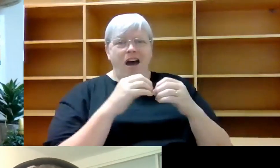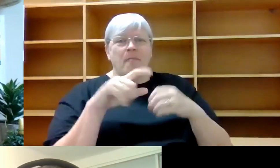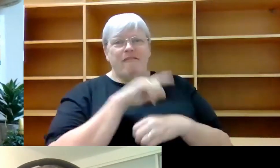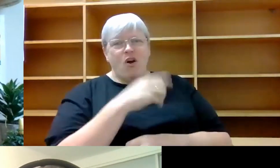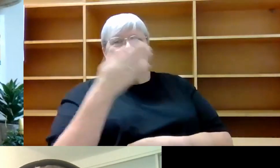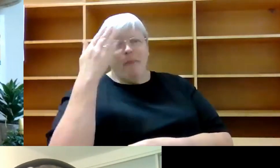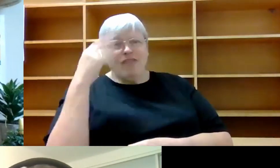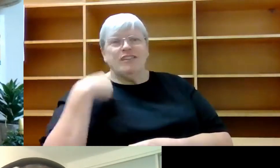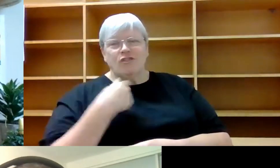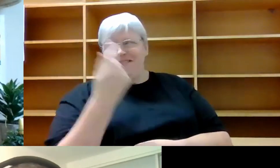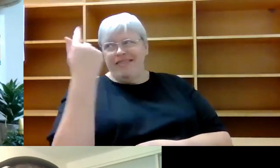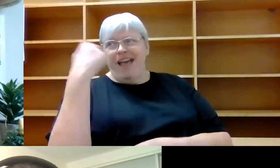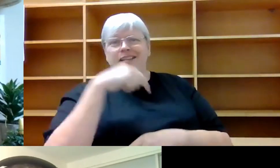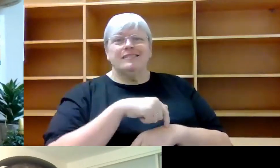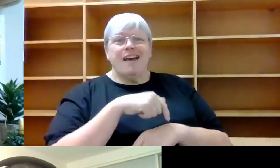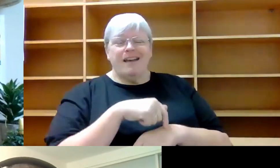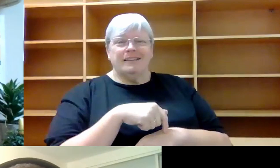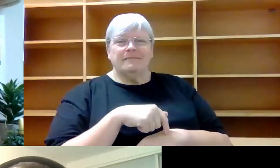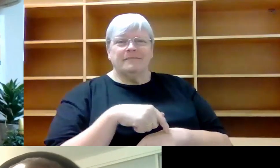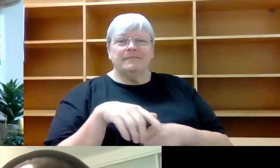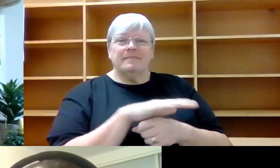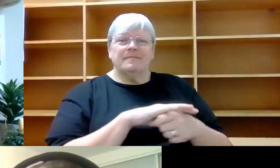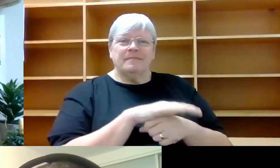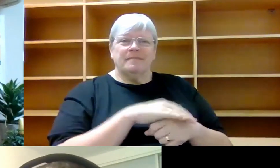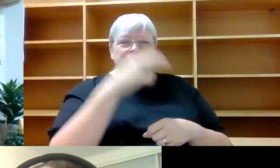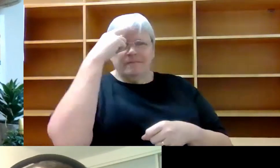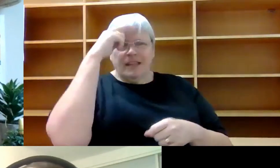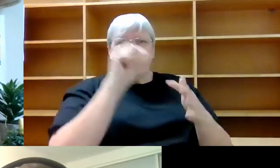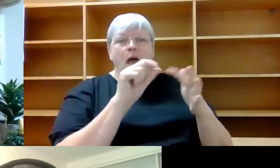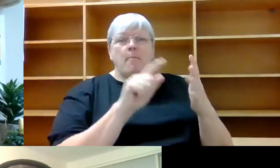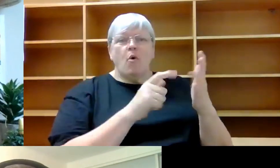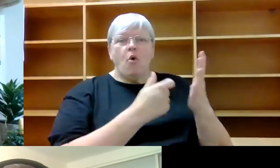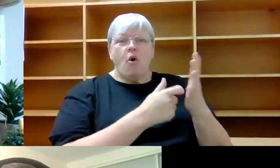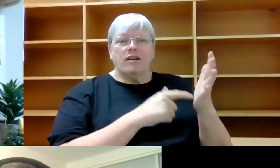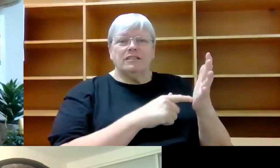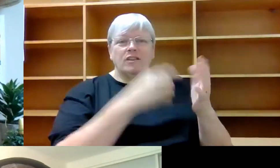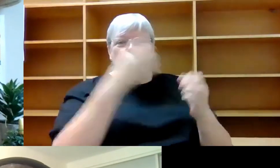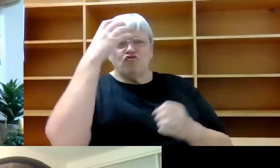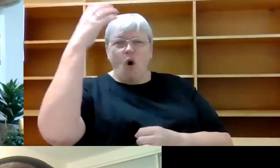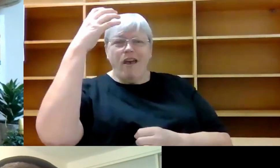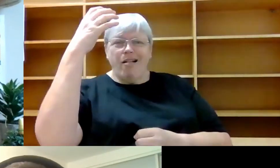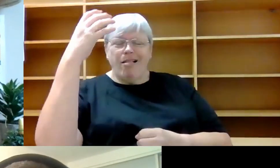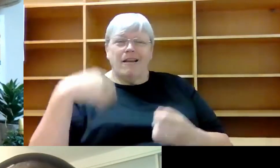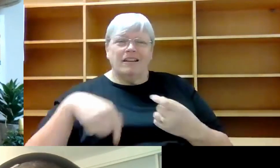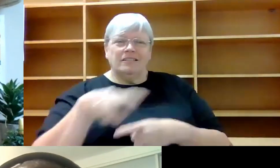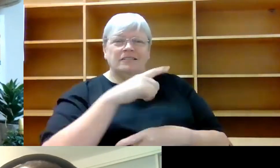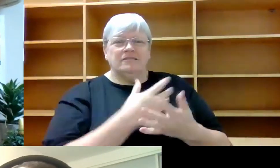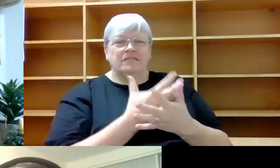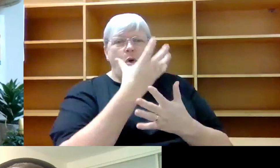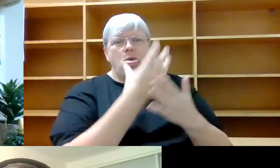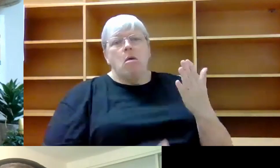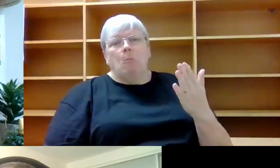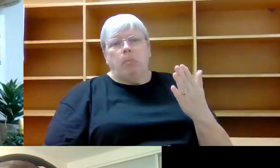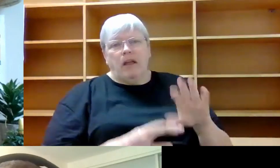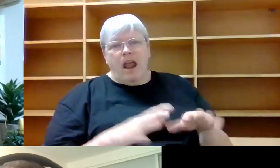pirates of the day, and Mm-hmm. they had a place called Port Royal, and it eventually got sunk by an earthquake,